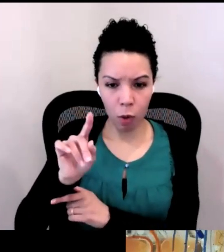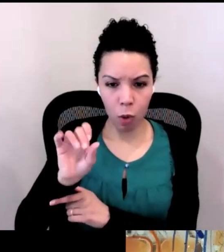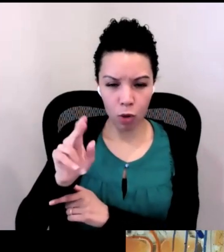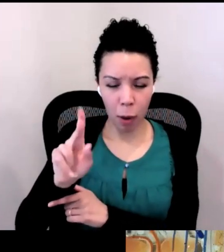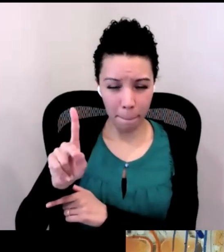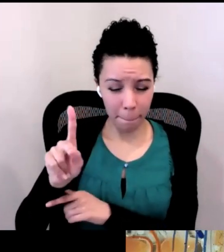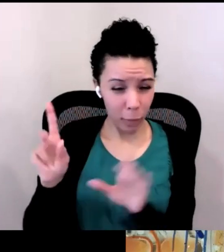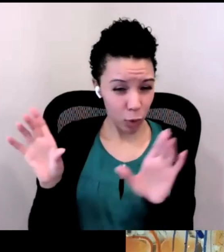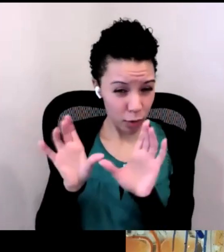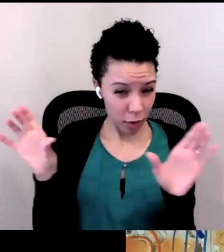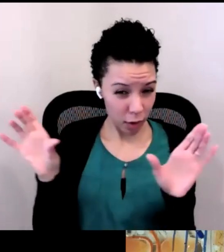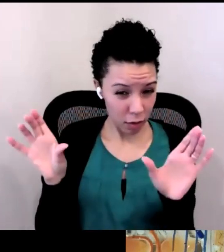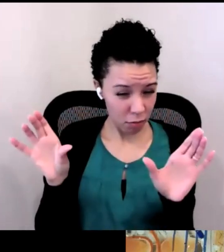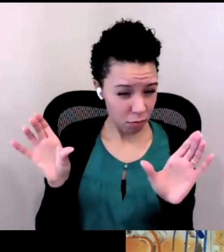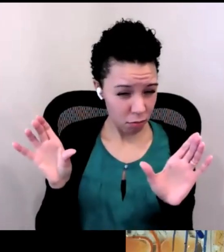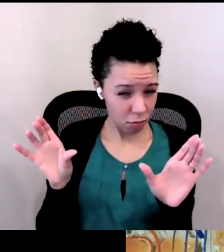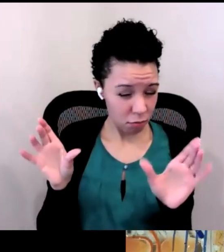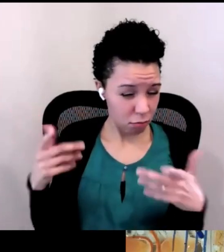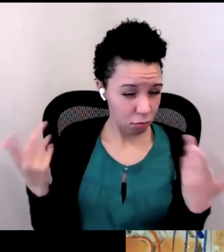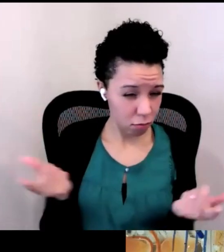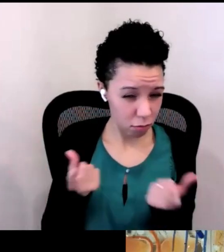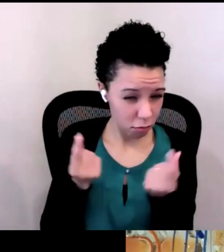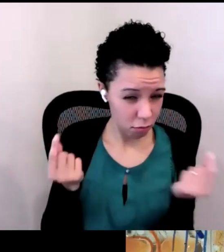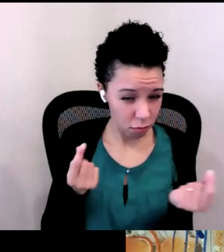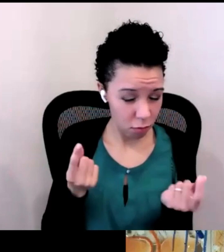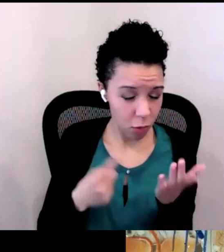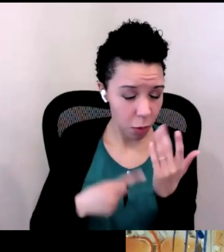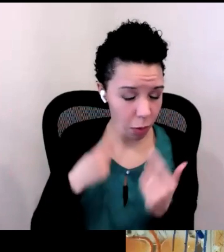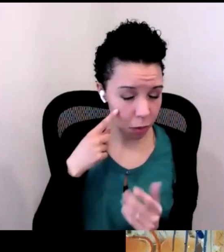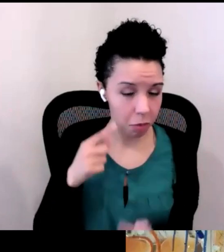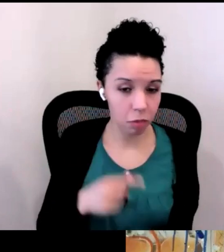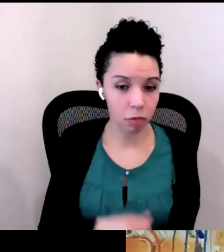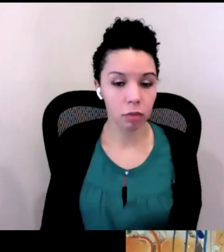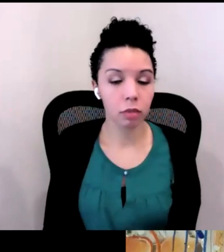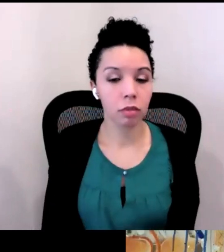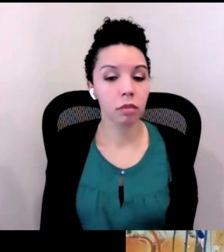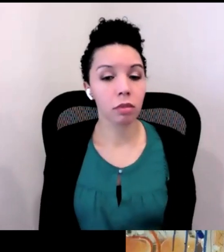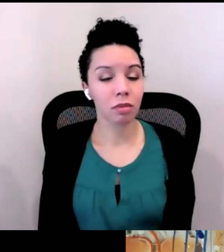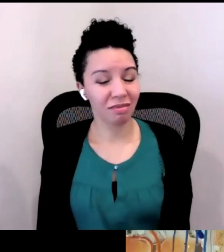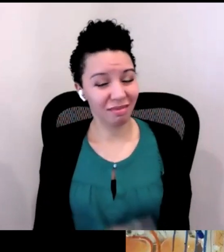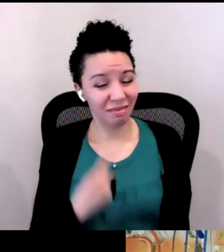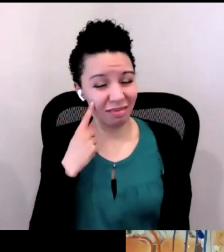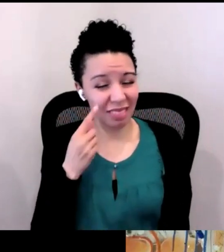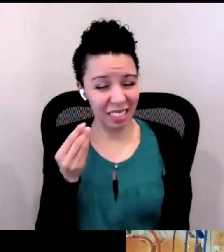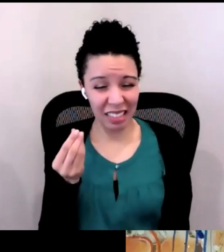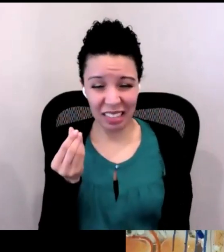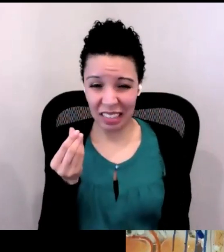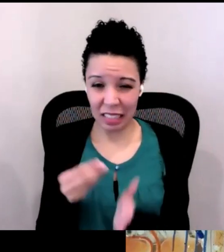the Adobe world? Your perspective. I think it's expensive and I